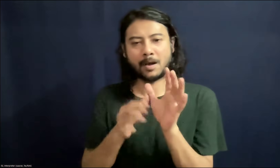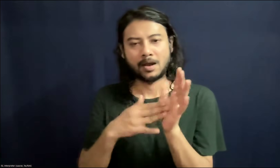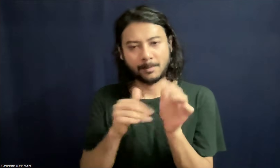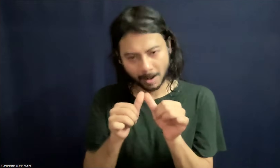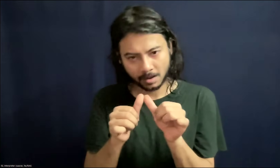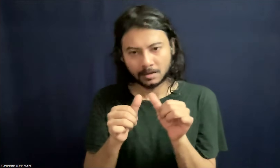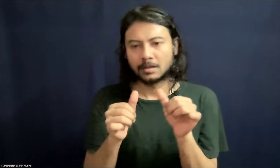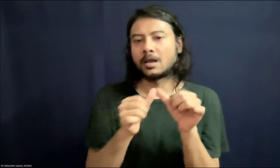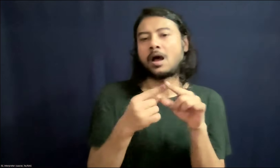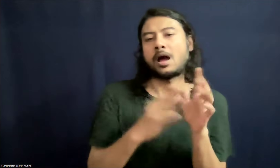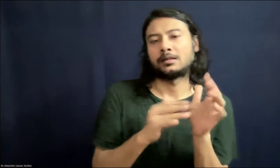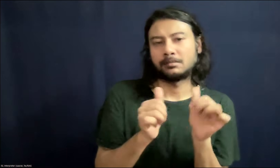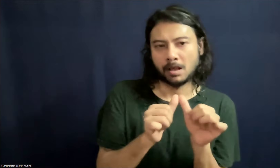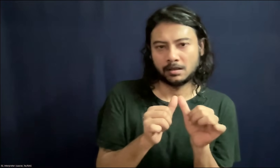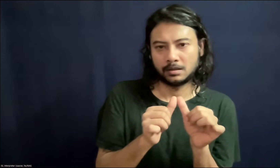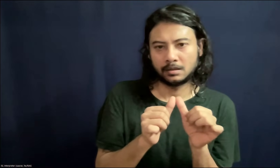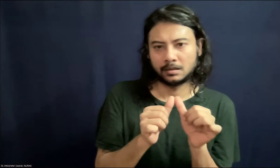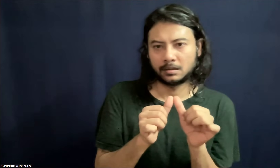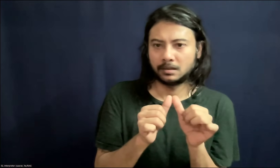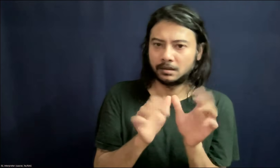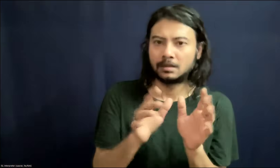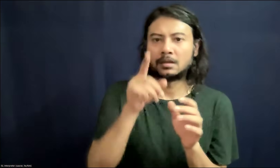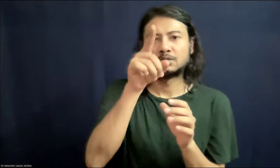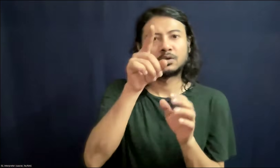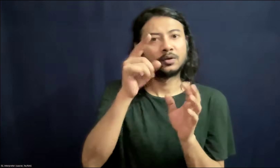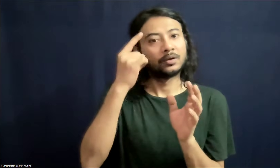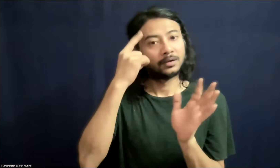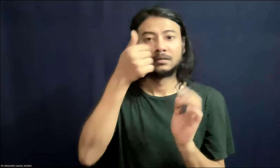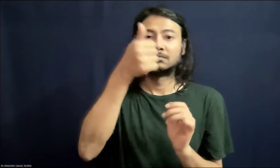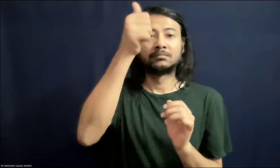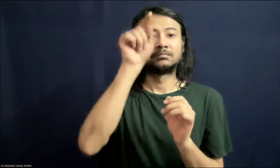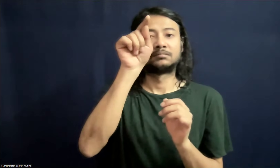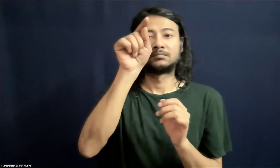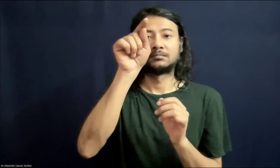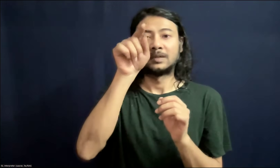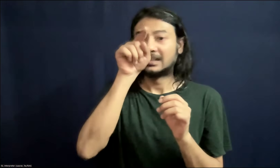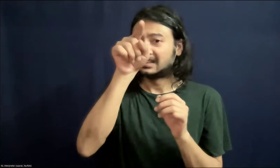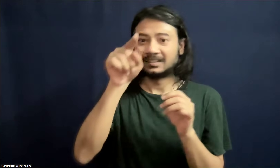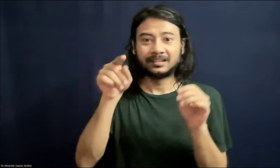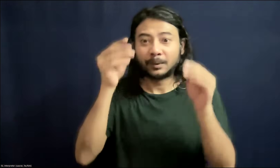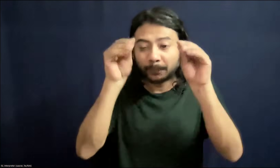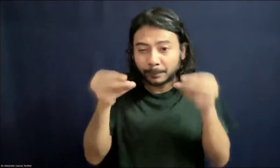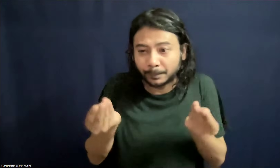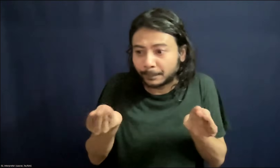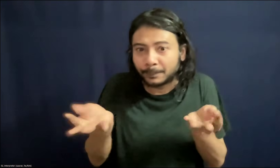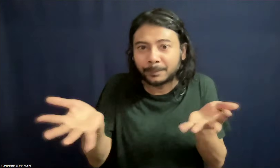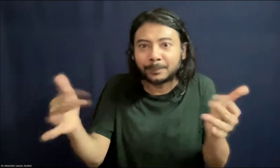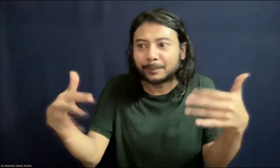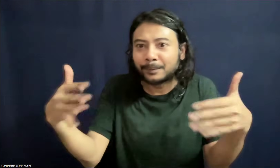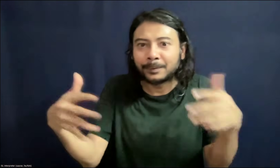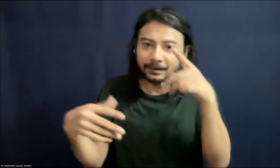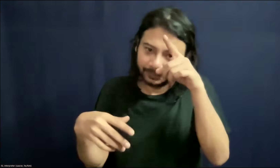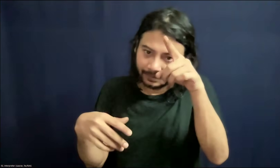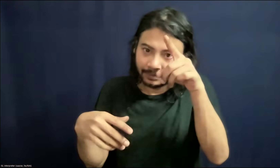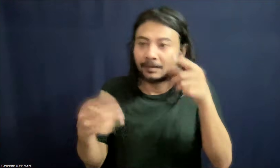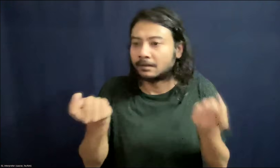So now this Paramatma, he is the master, he is the source of everything, he is the maintainer, he is the master of both type of living